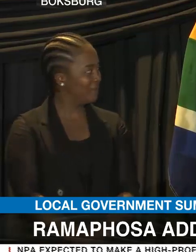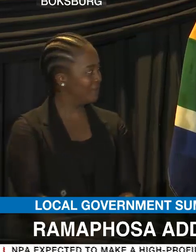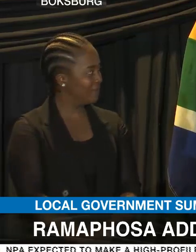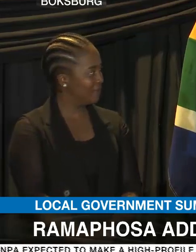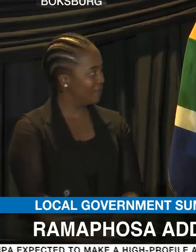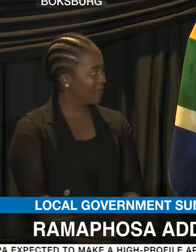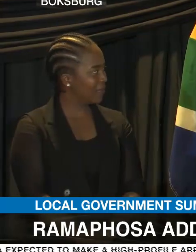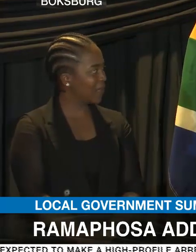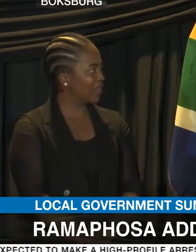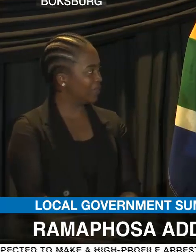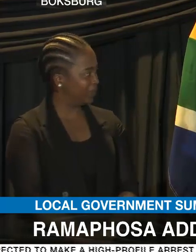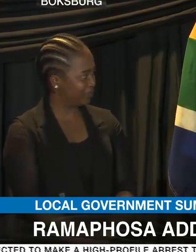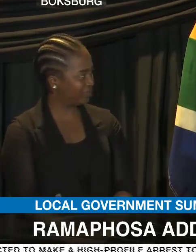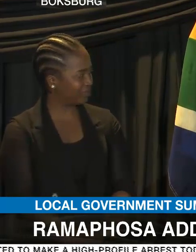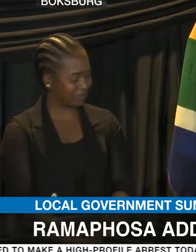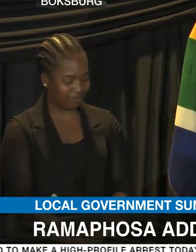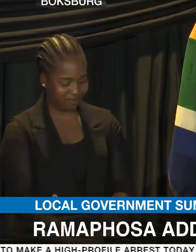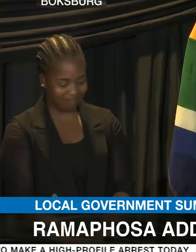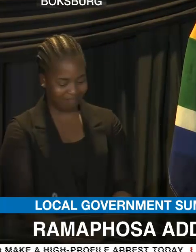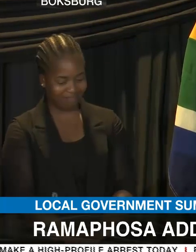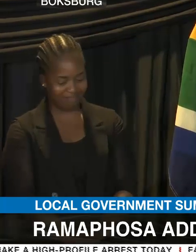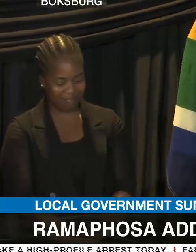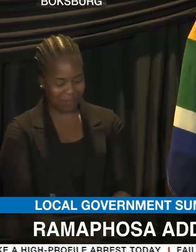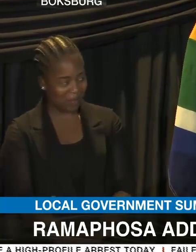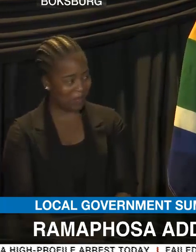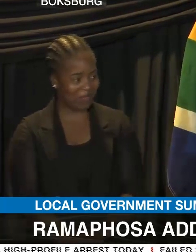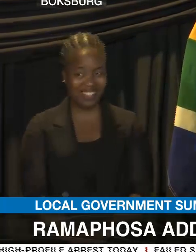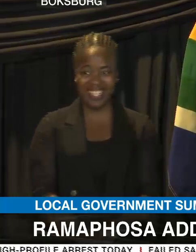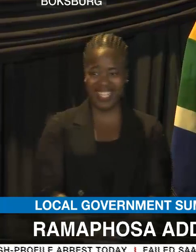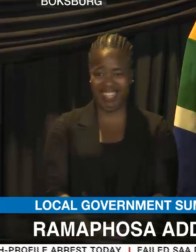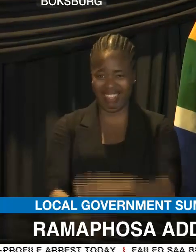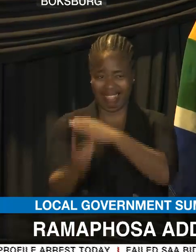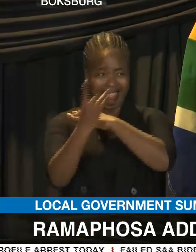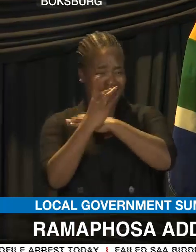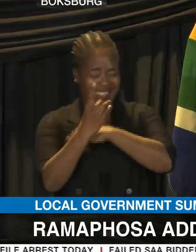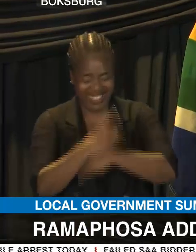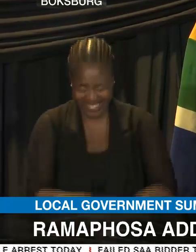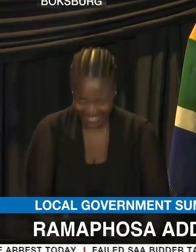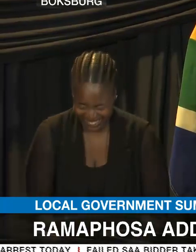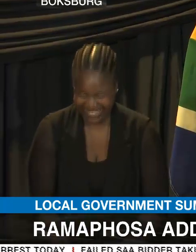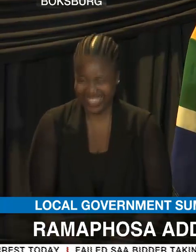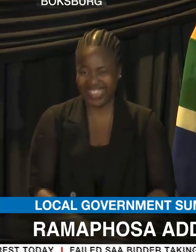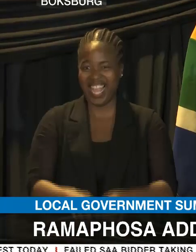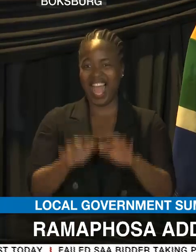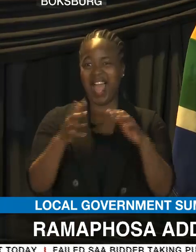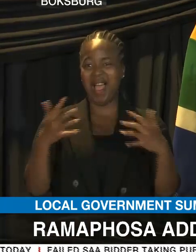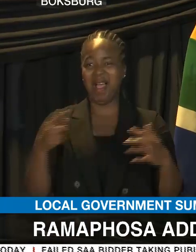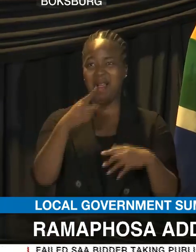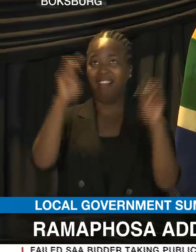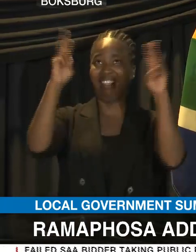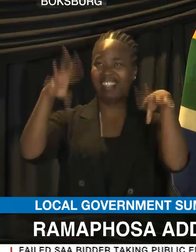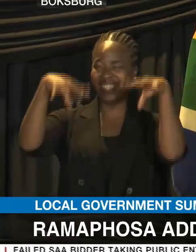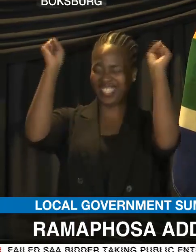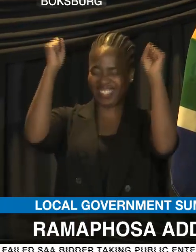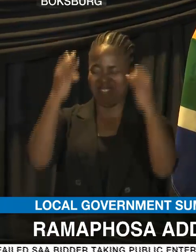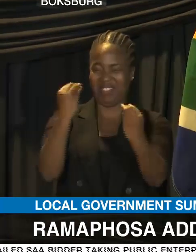in, but the mic takes a bit spec now. We can continue. Okay, I was being given lessons on how to deal with load